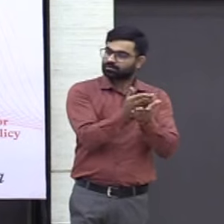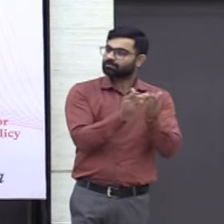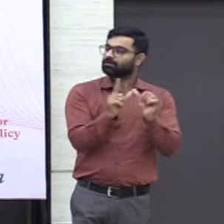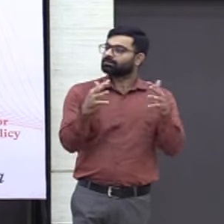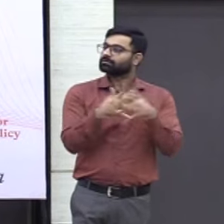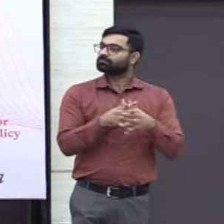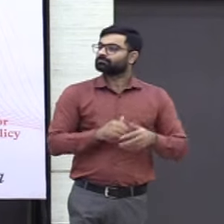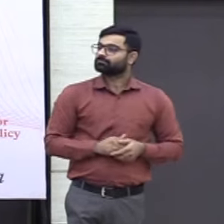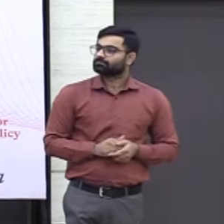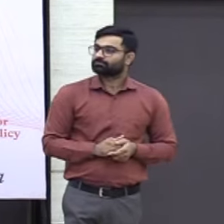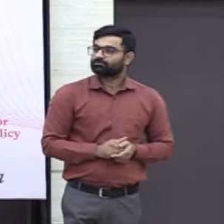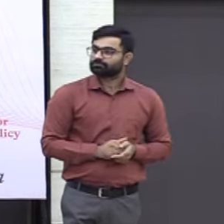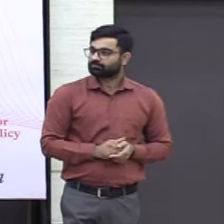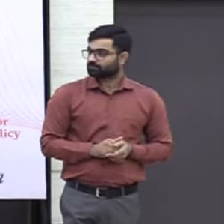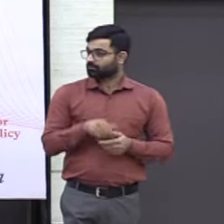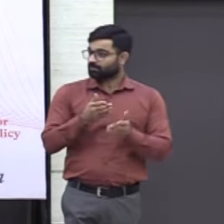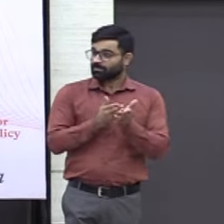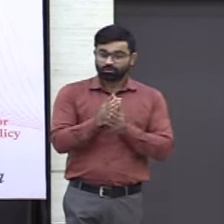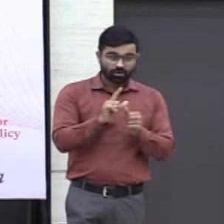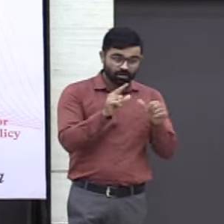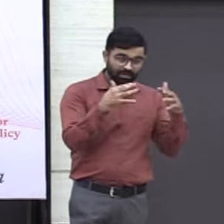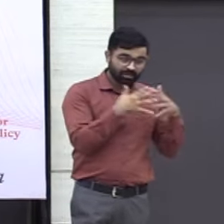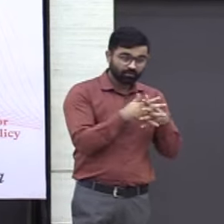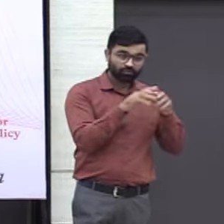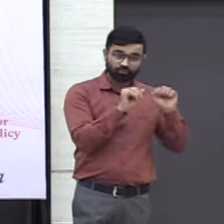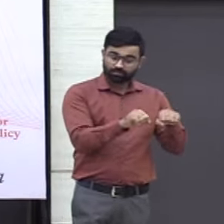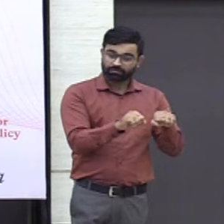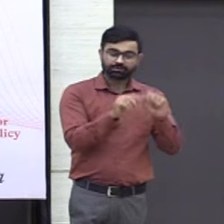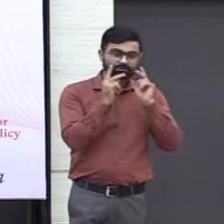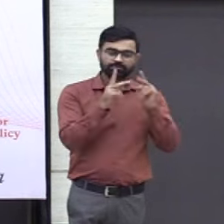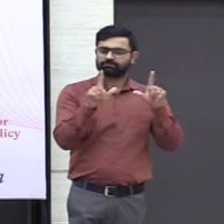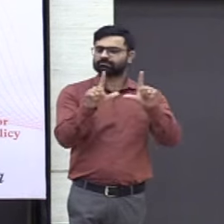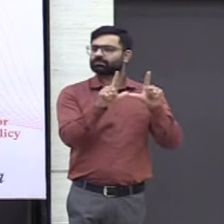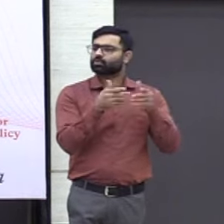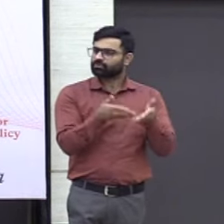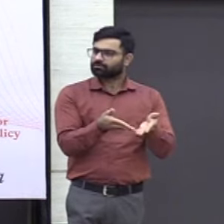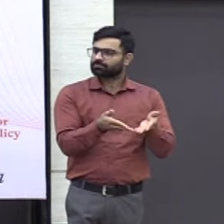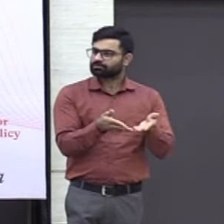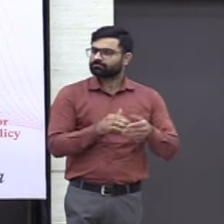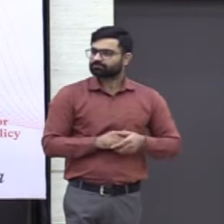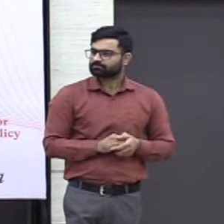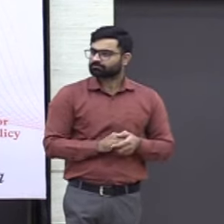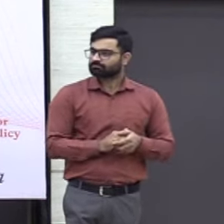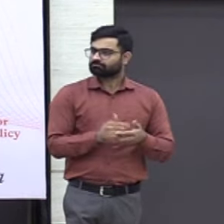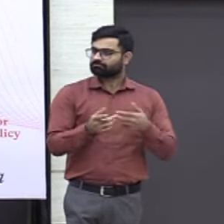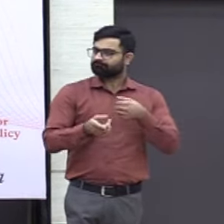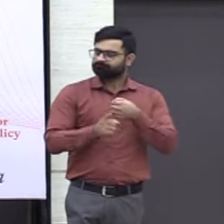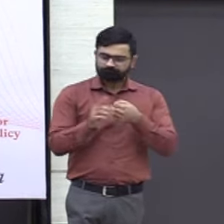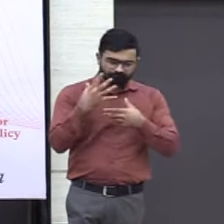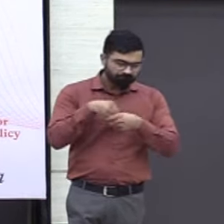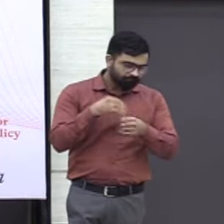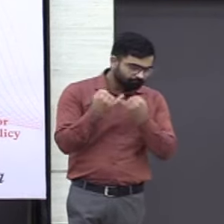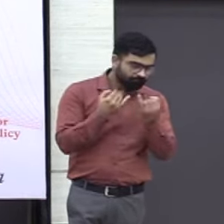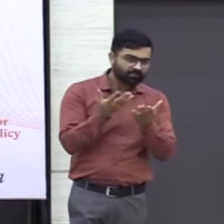laws. So Macaulay's law, actually, look at the Evidence Act, for example. Such a fine piece of